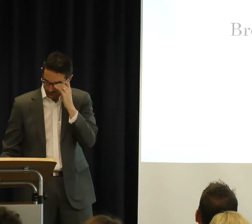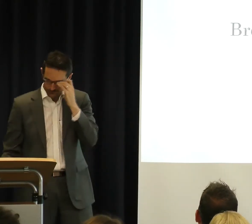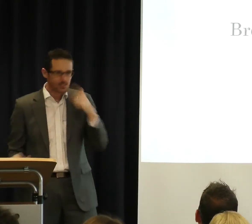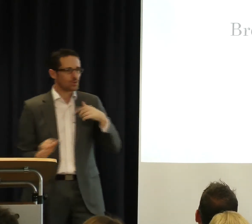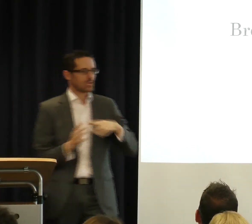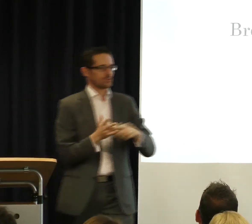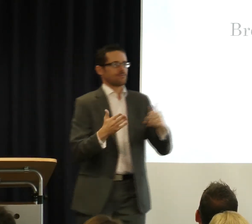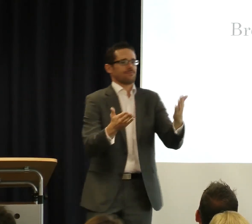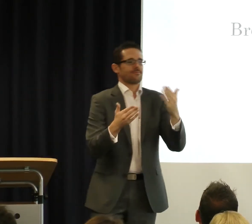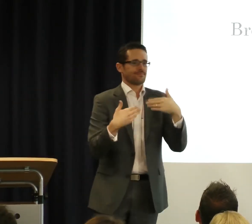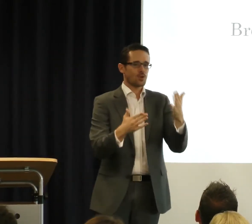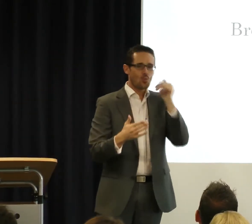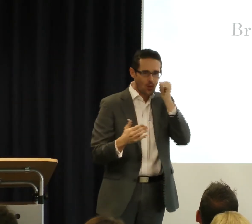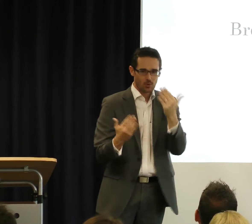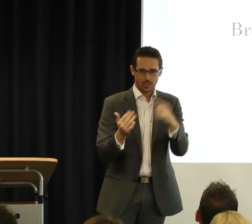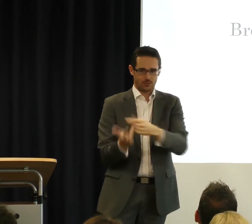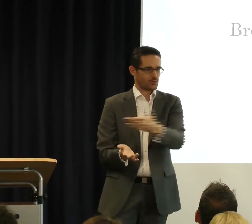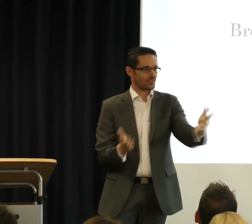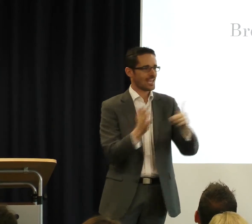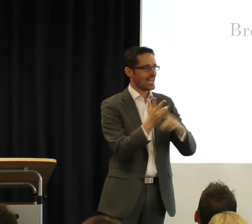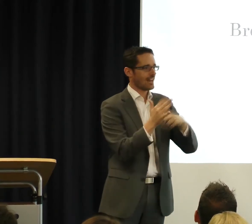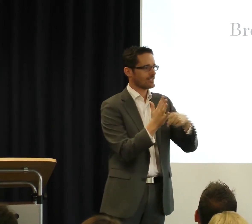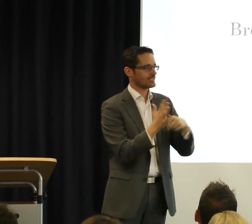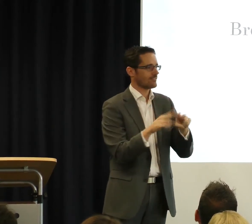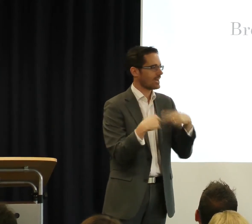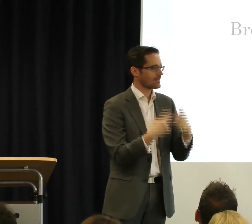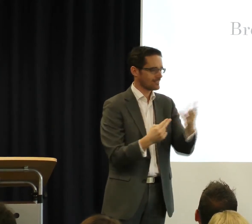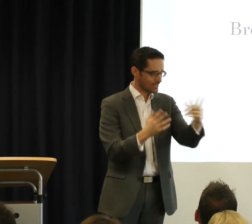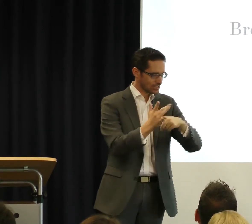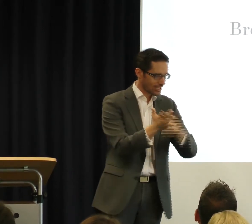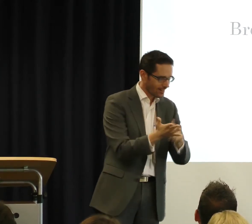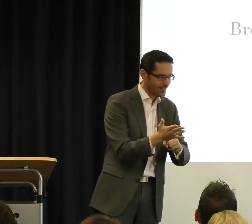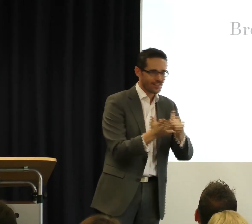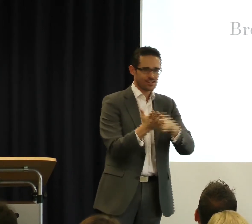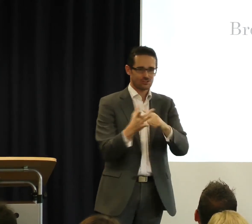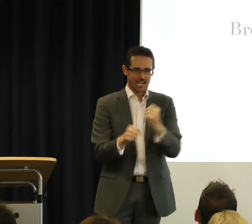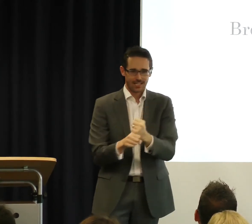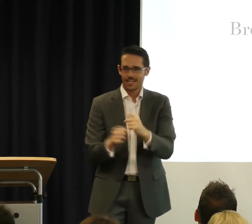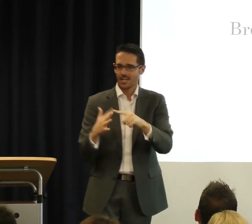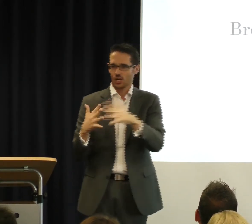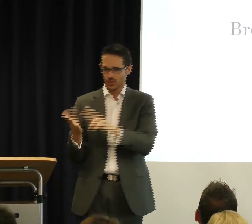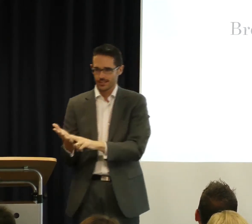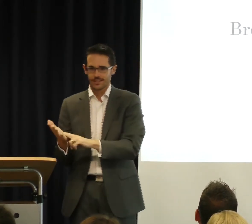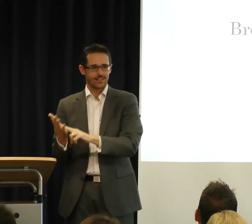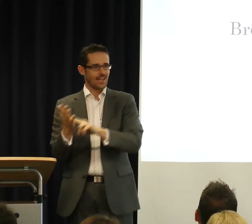significant individual. I'd like to warmly welcome the Lovett family: Jill, Ray,